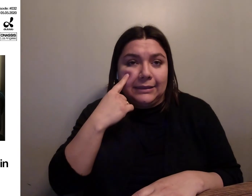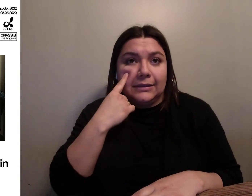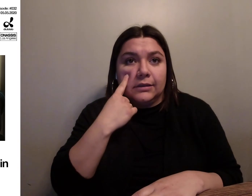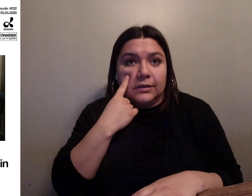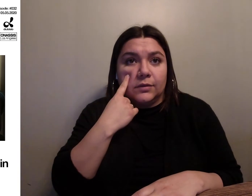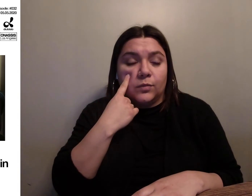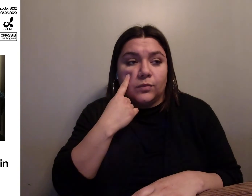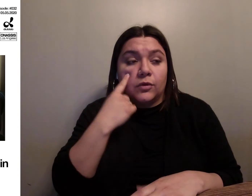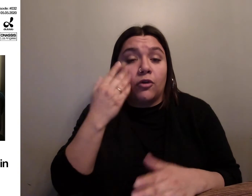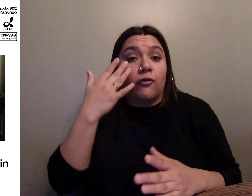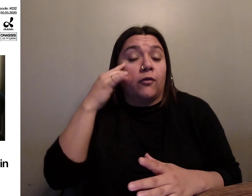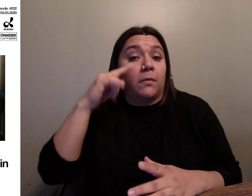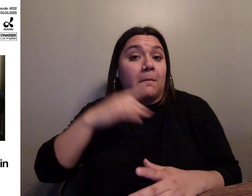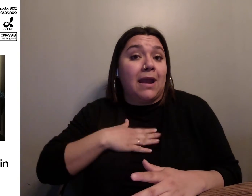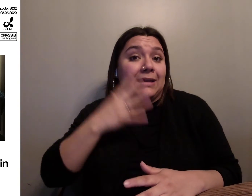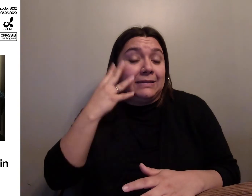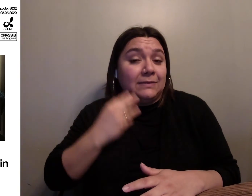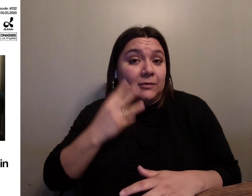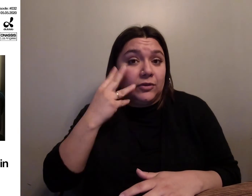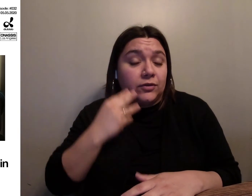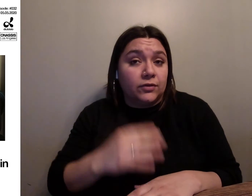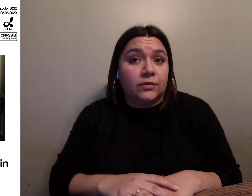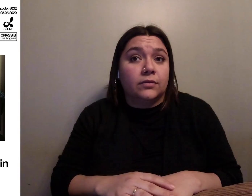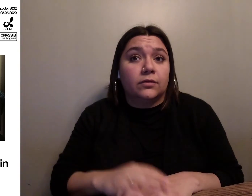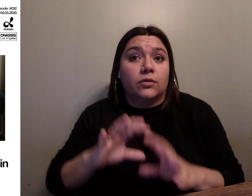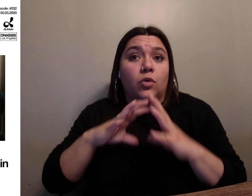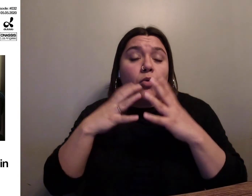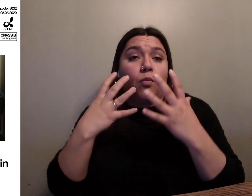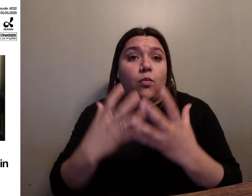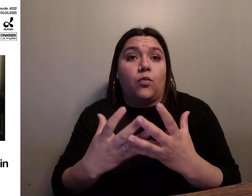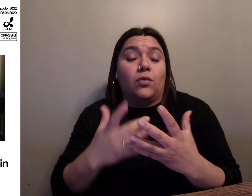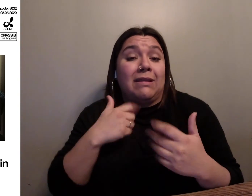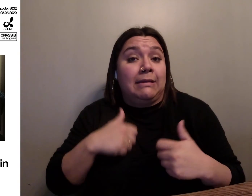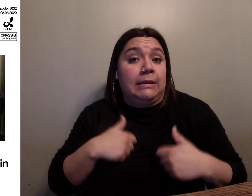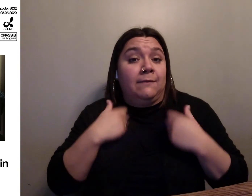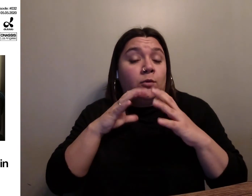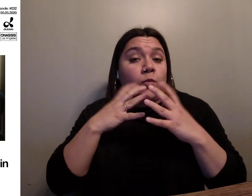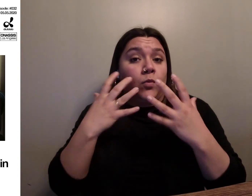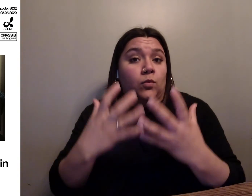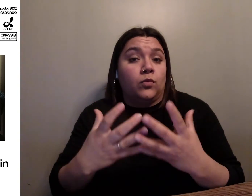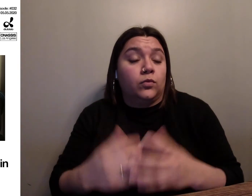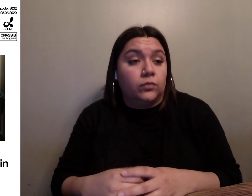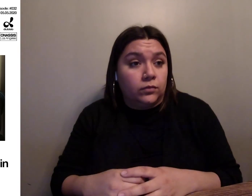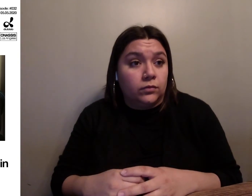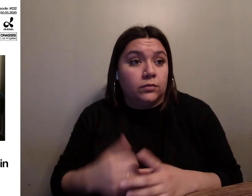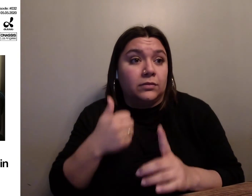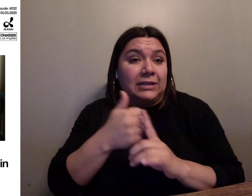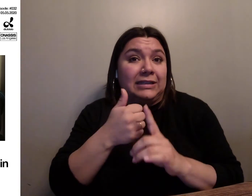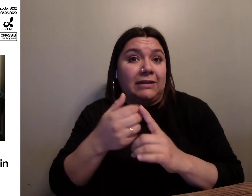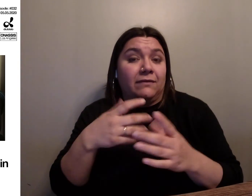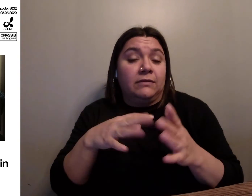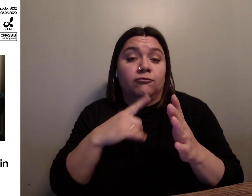in more Socratic terms than it is in Platonic terms, in that sense.